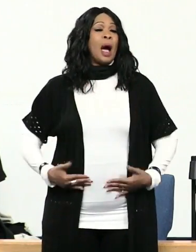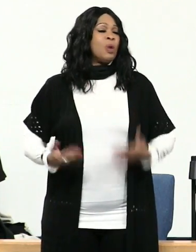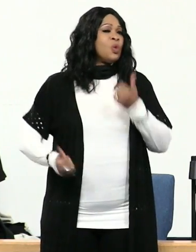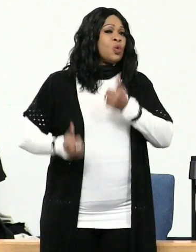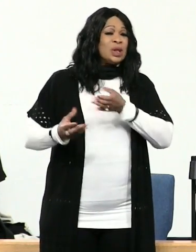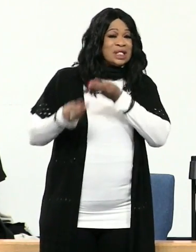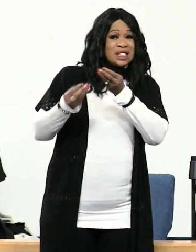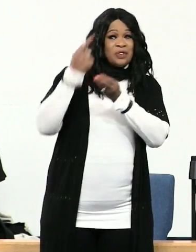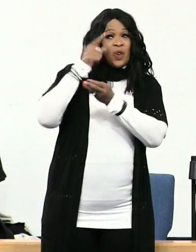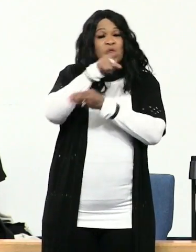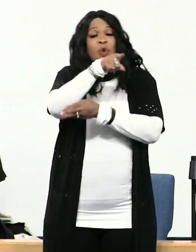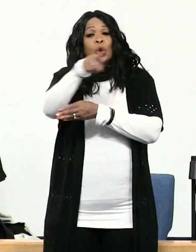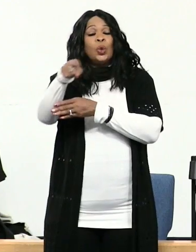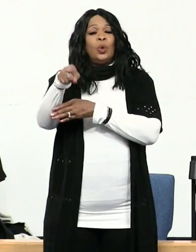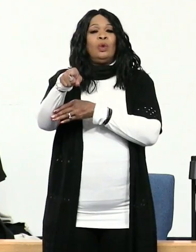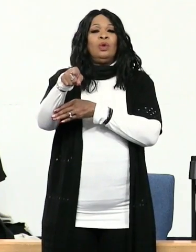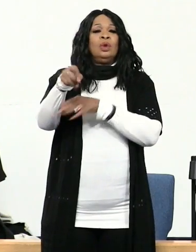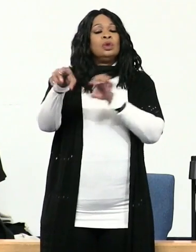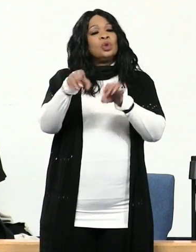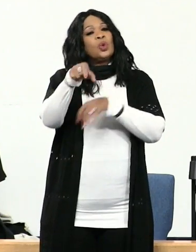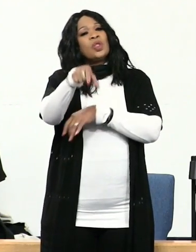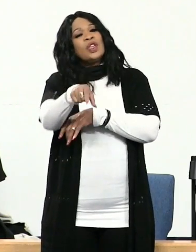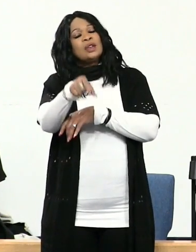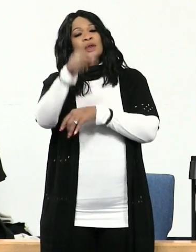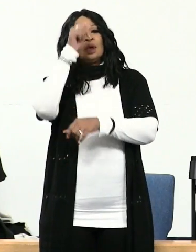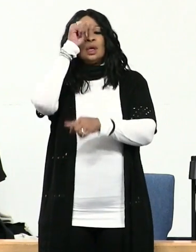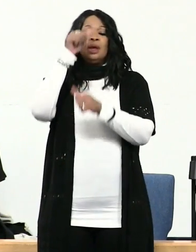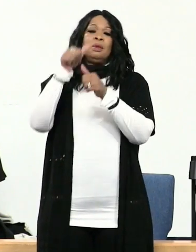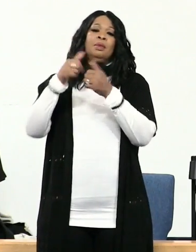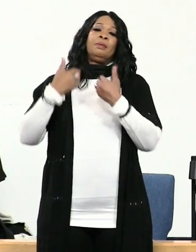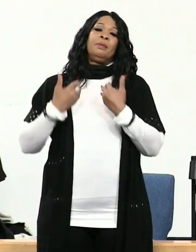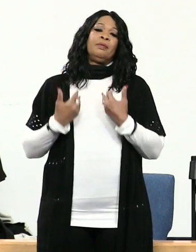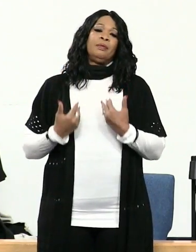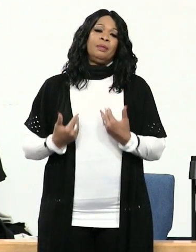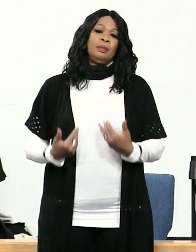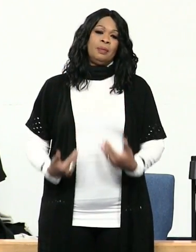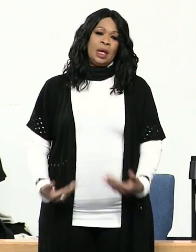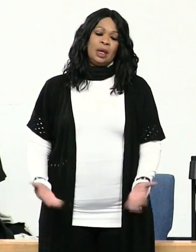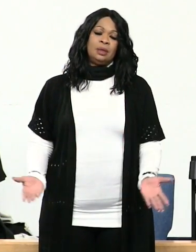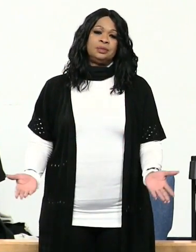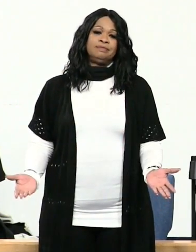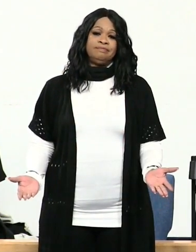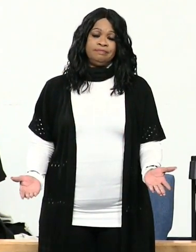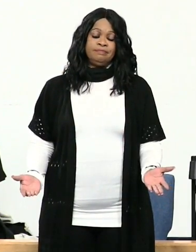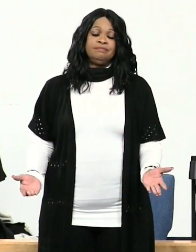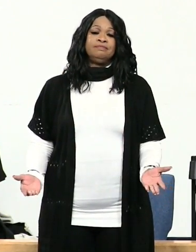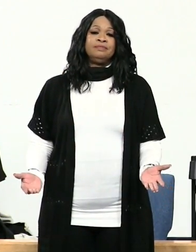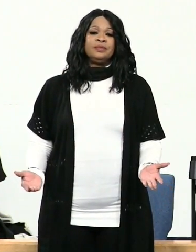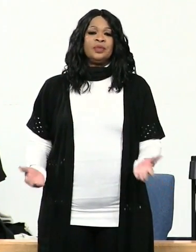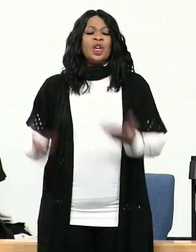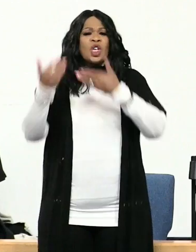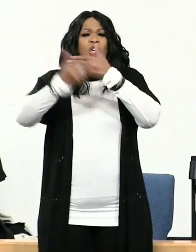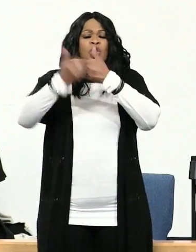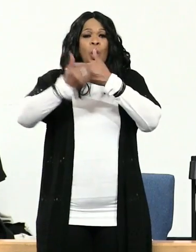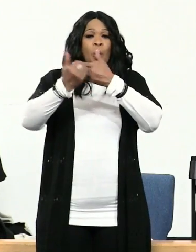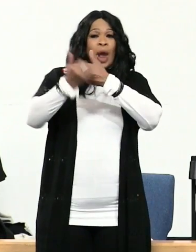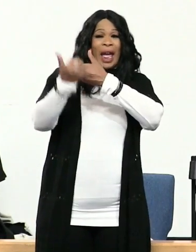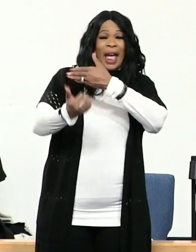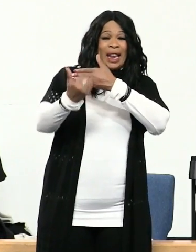for you. Do this in remembrance of me. The bread